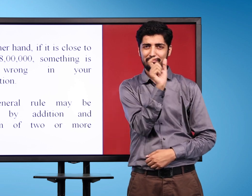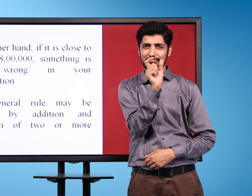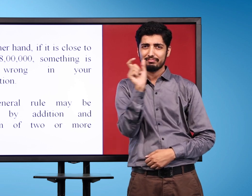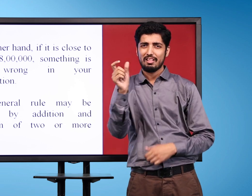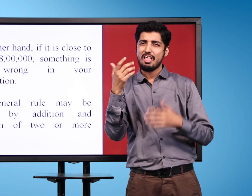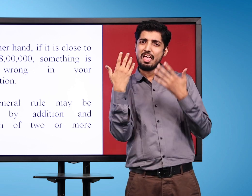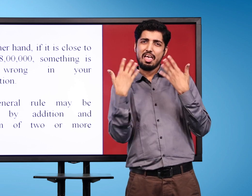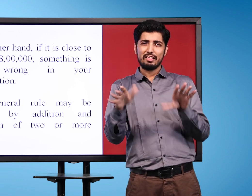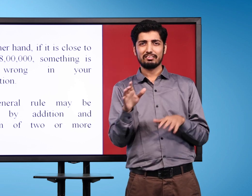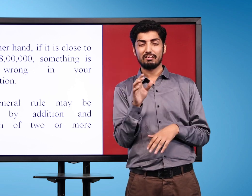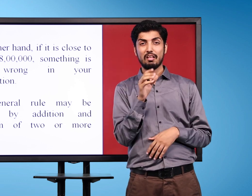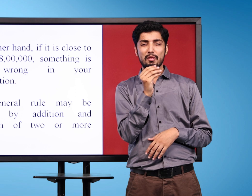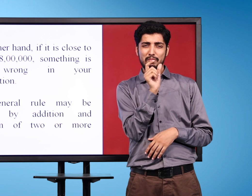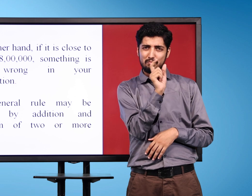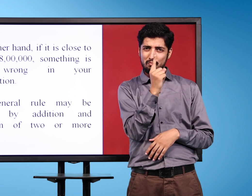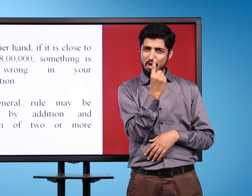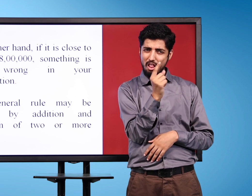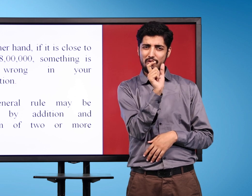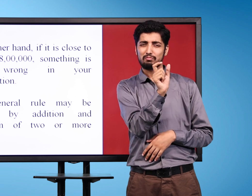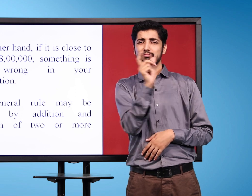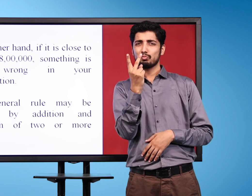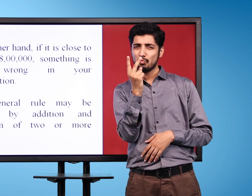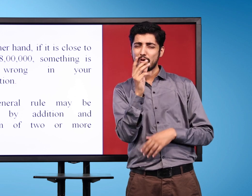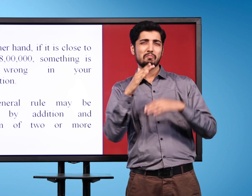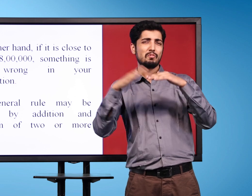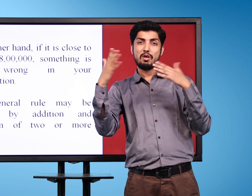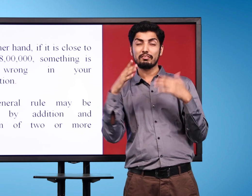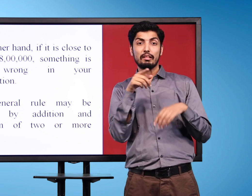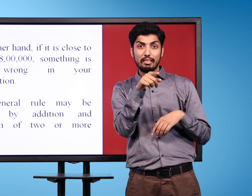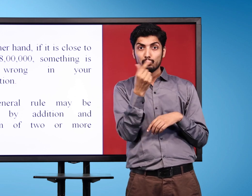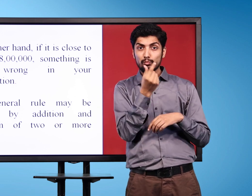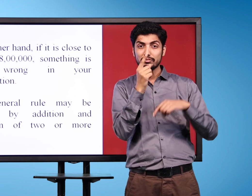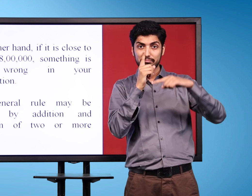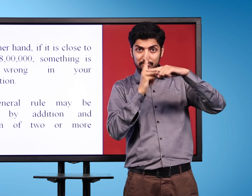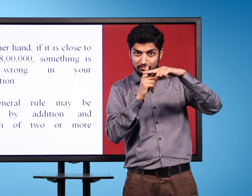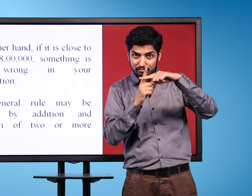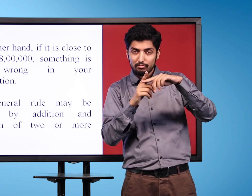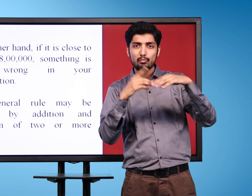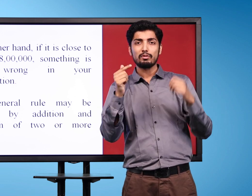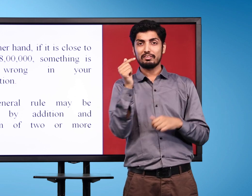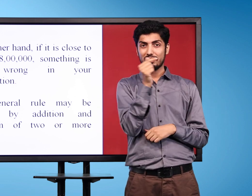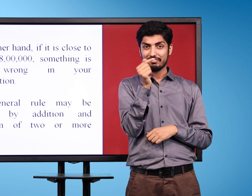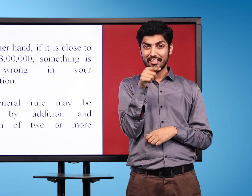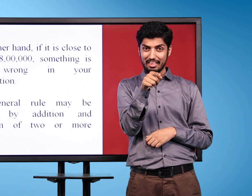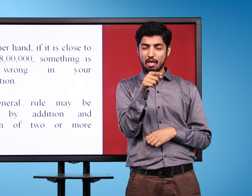Same general rule may be followed by addition and subtraction of 2 or more numbers.